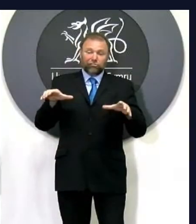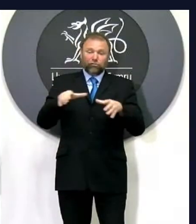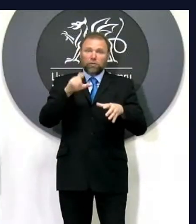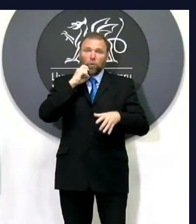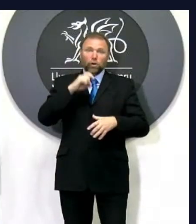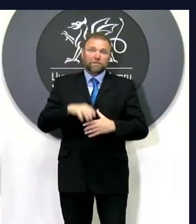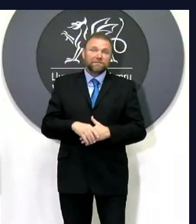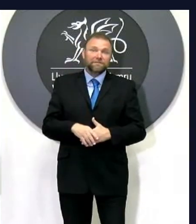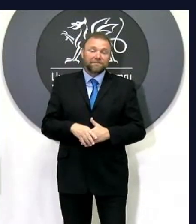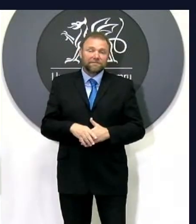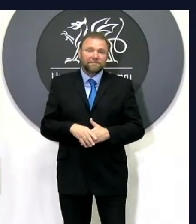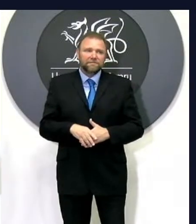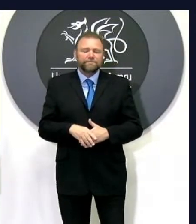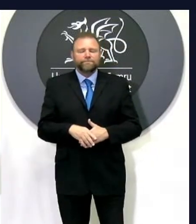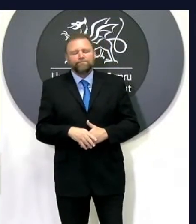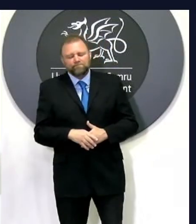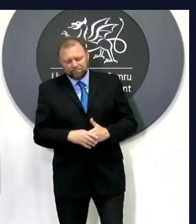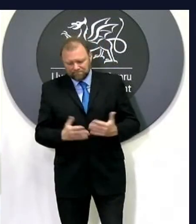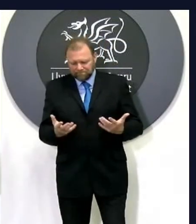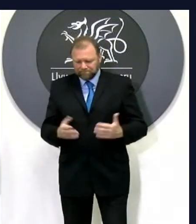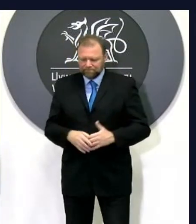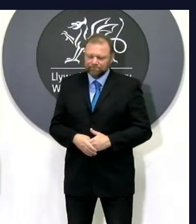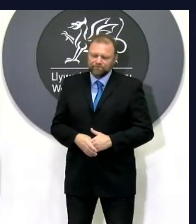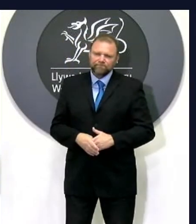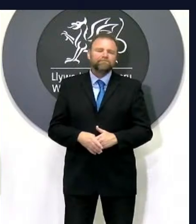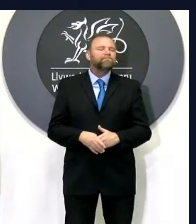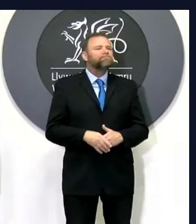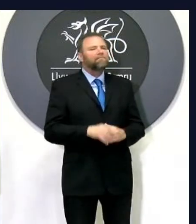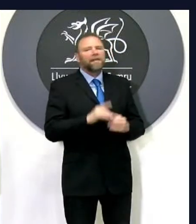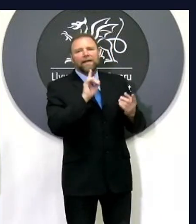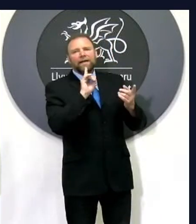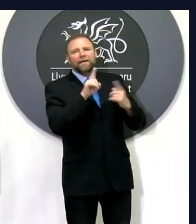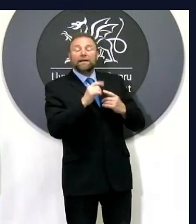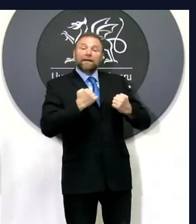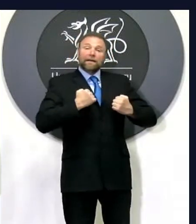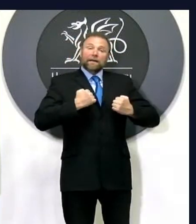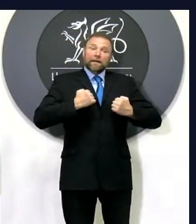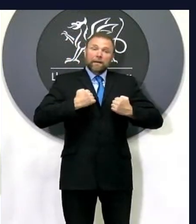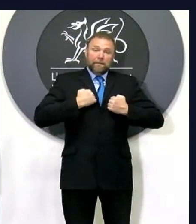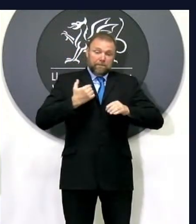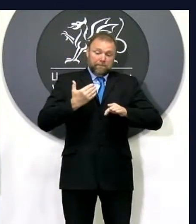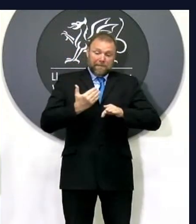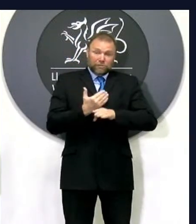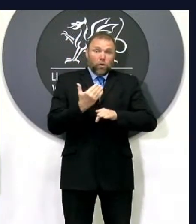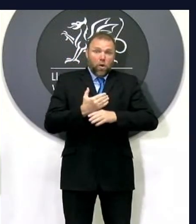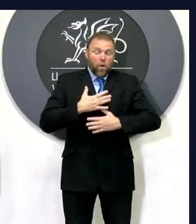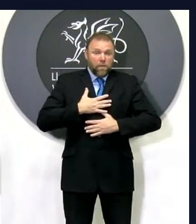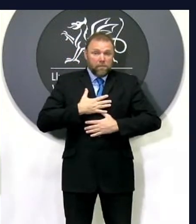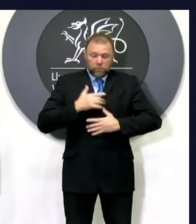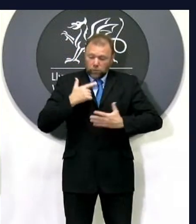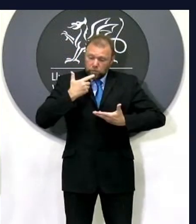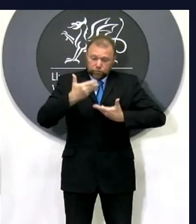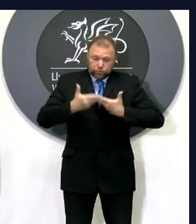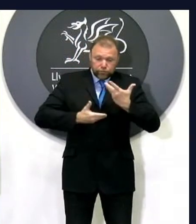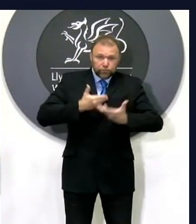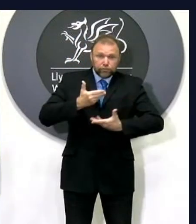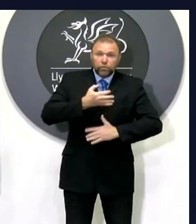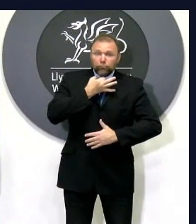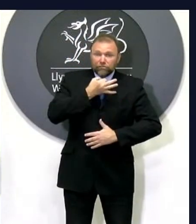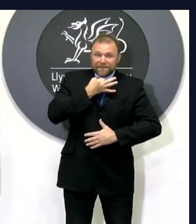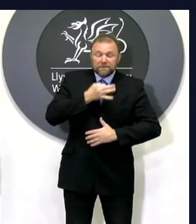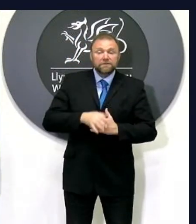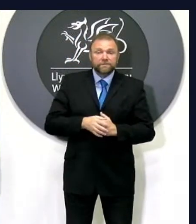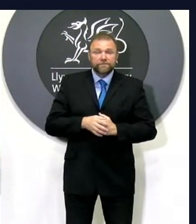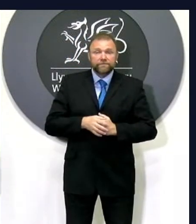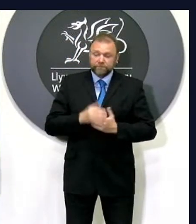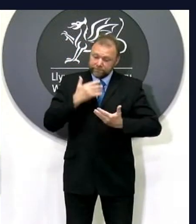Well, it's my job, isn't it, to explain to people the risks that they are running, the risks they are running to themselves and the risks that they